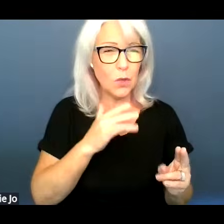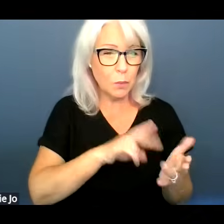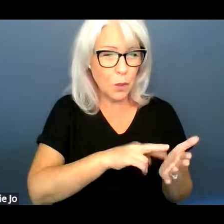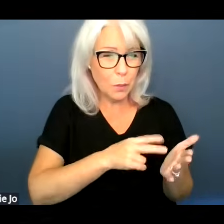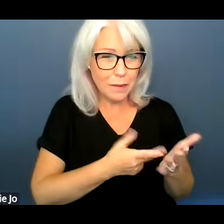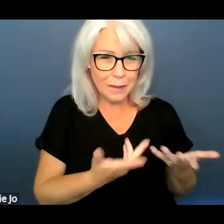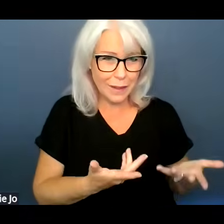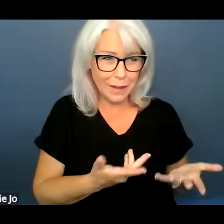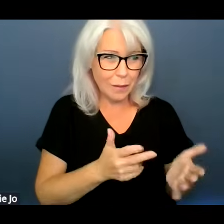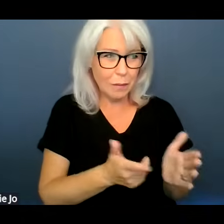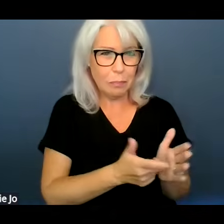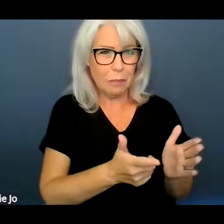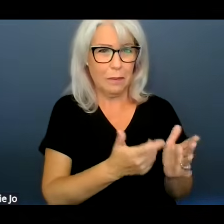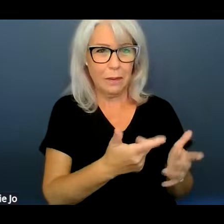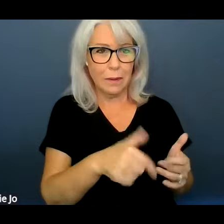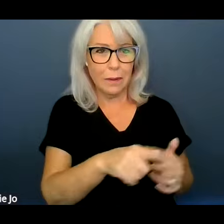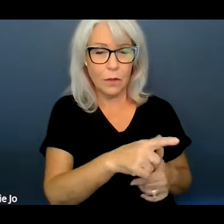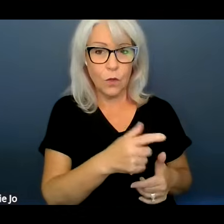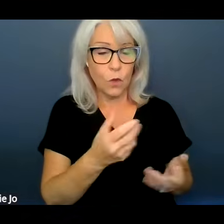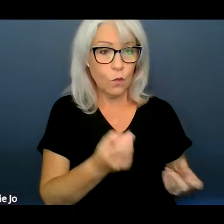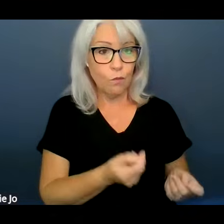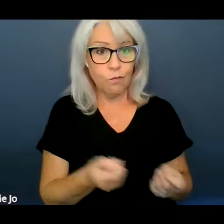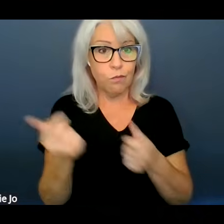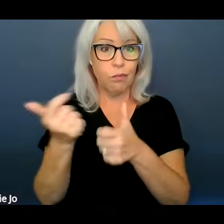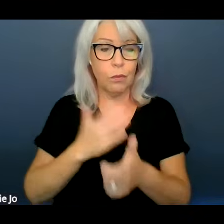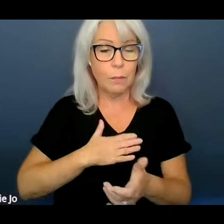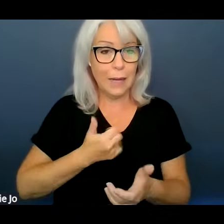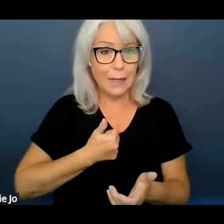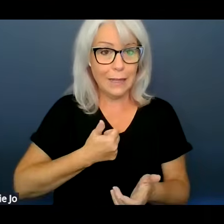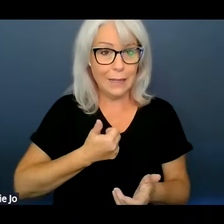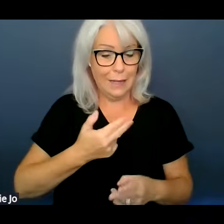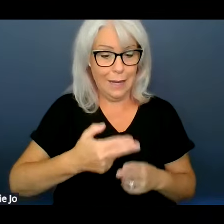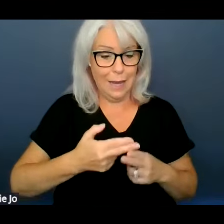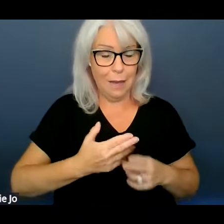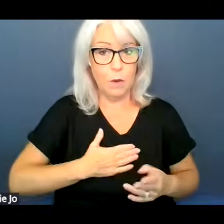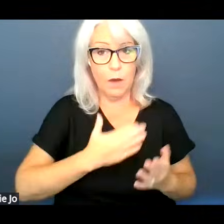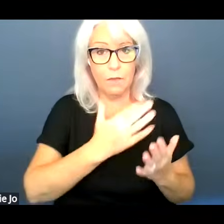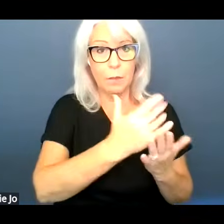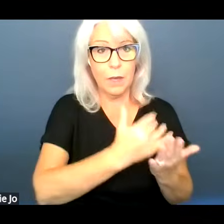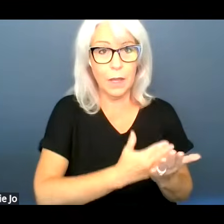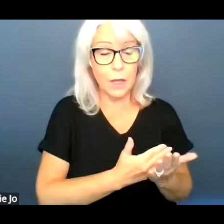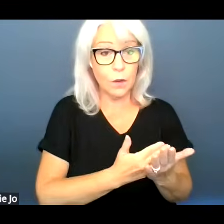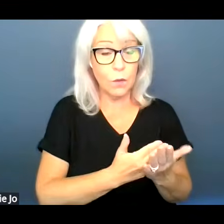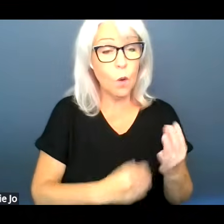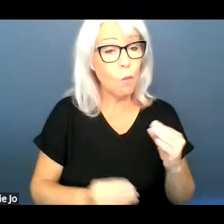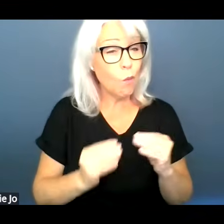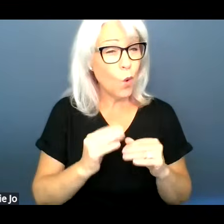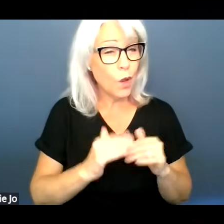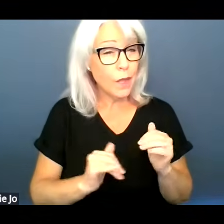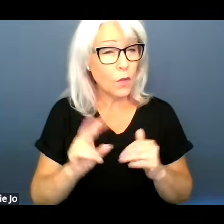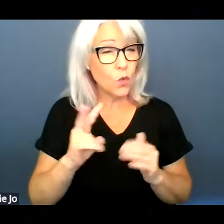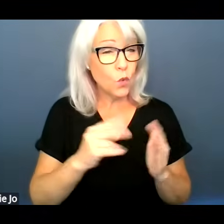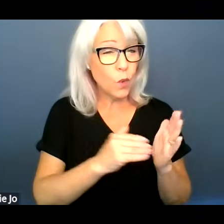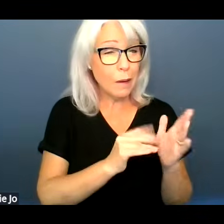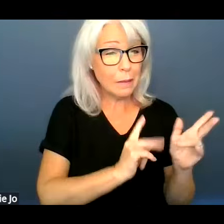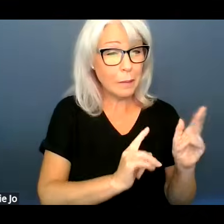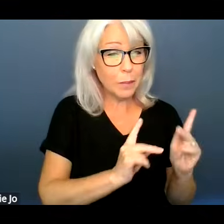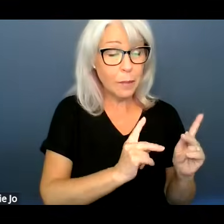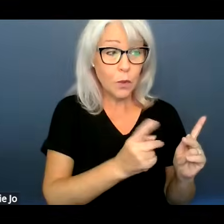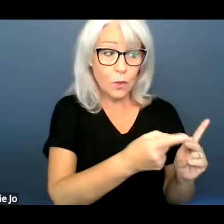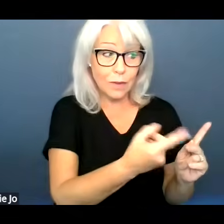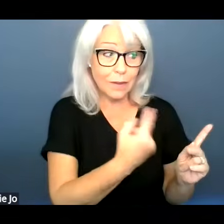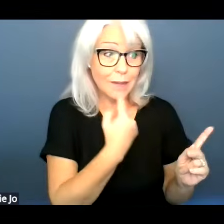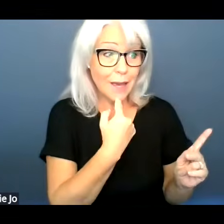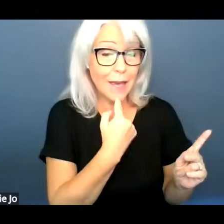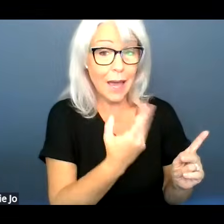illegally to throw myself off the ballot and discount the over 2,000 people that wanted to say as voters to